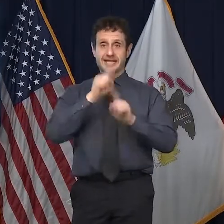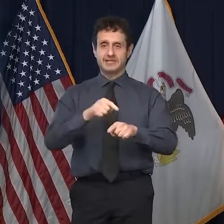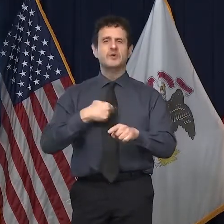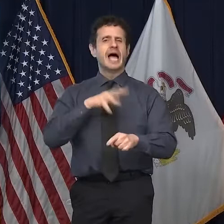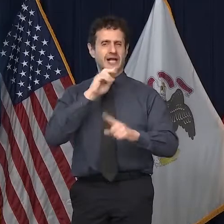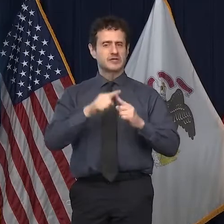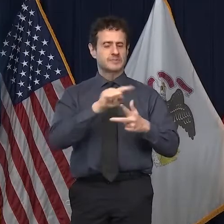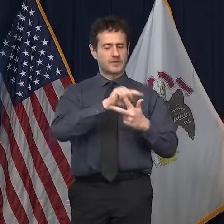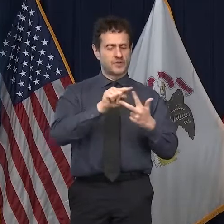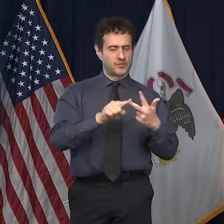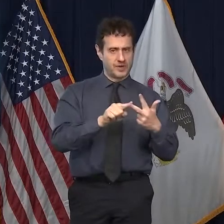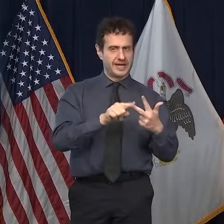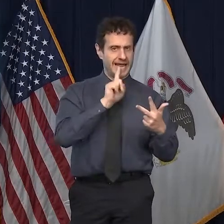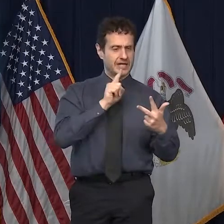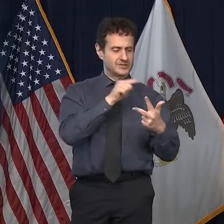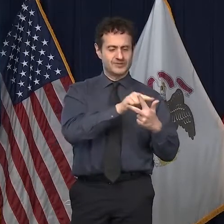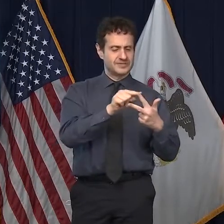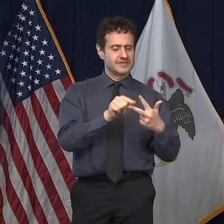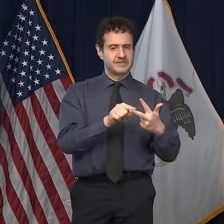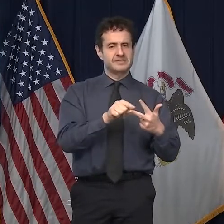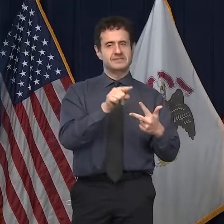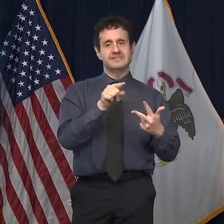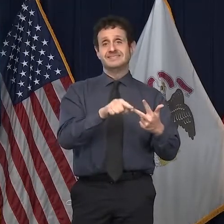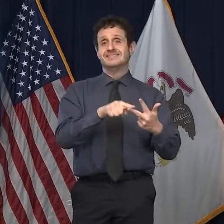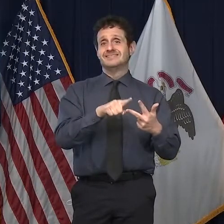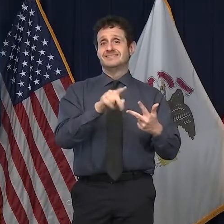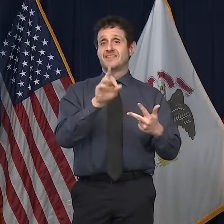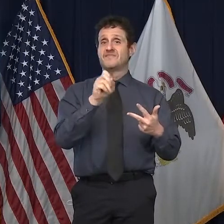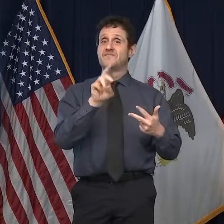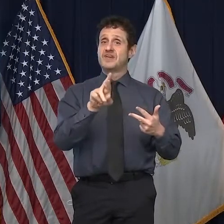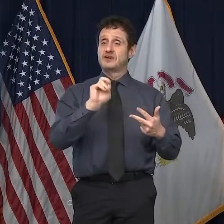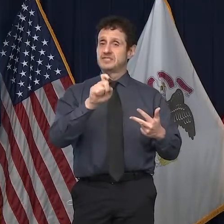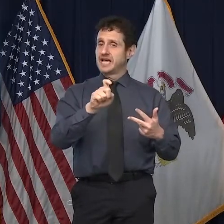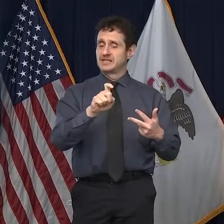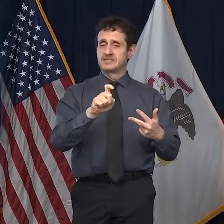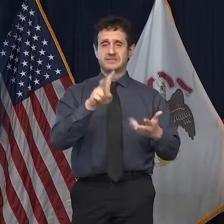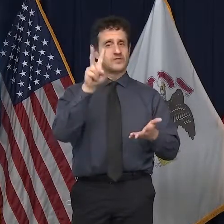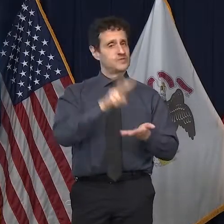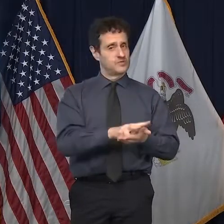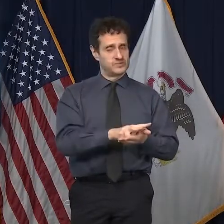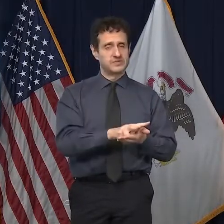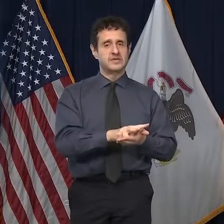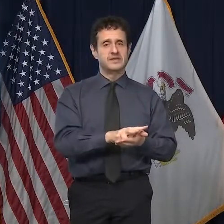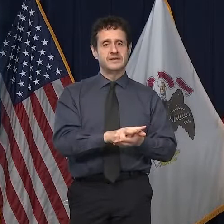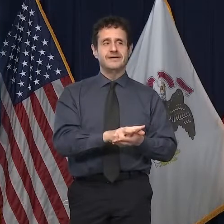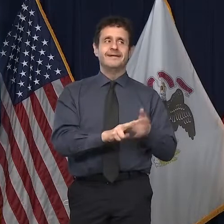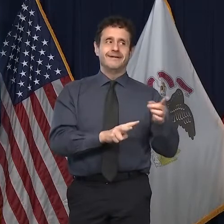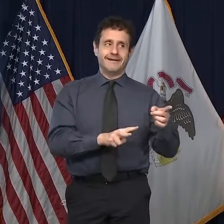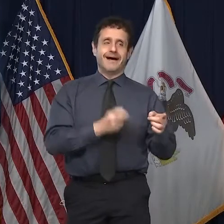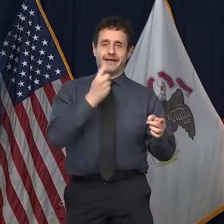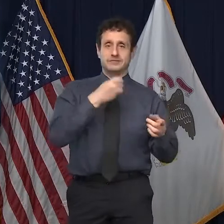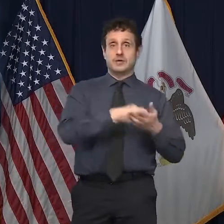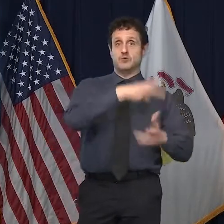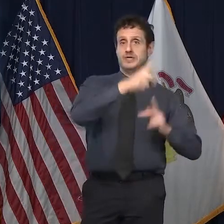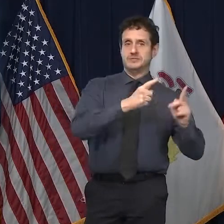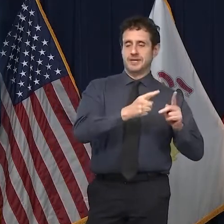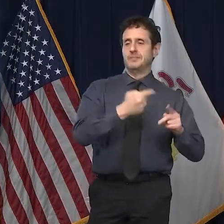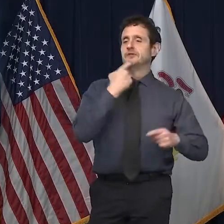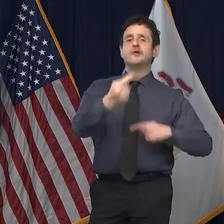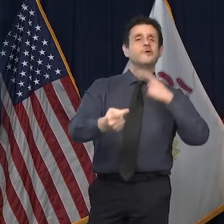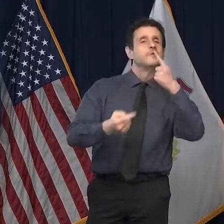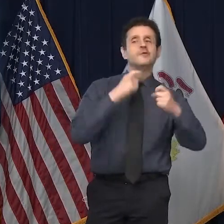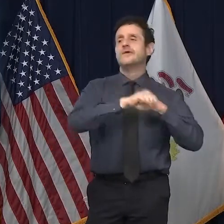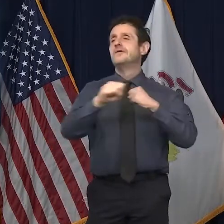few moments ago. But it went down to defeat. I understand the other side told the lies that they told. A lot of people